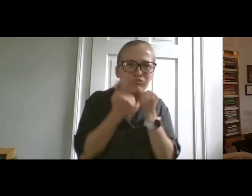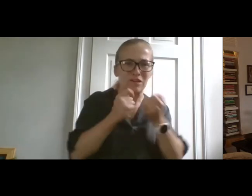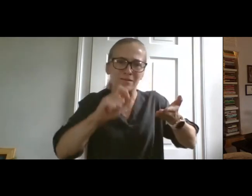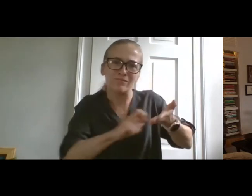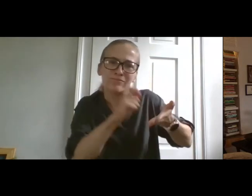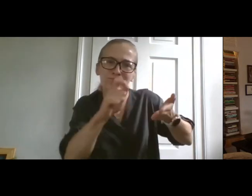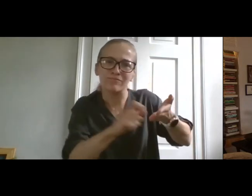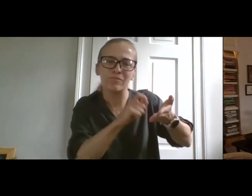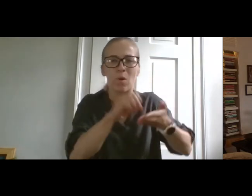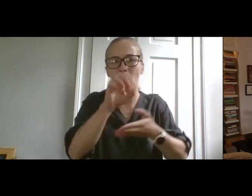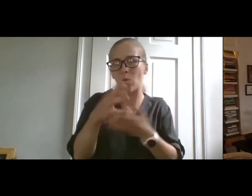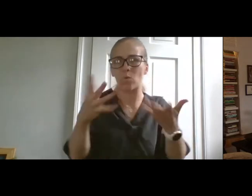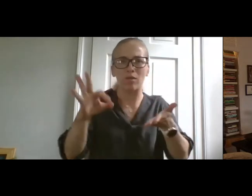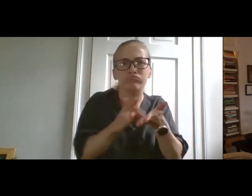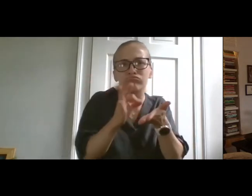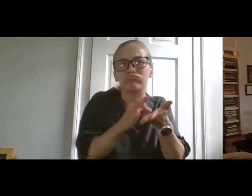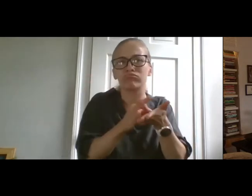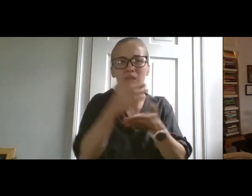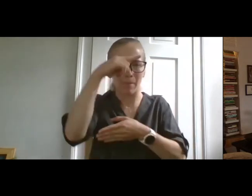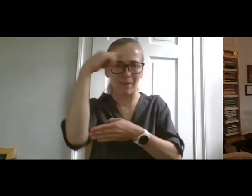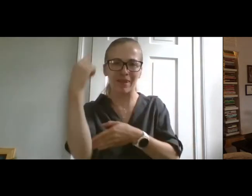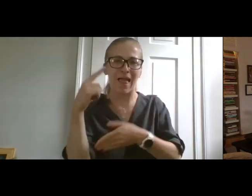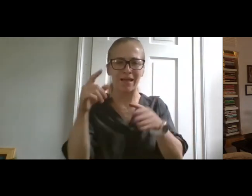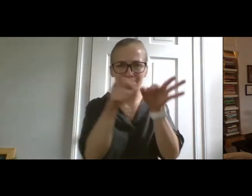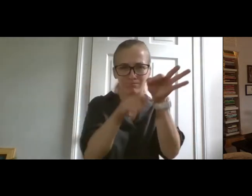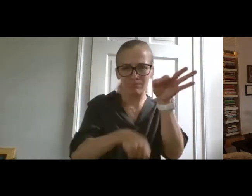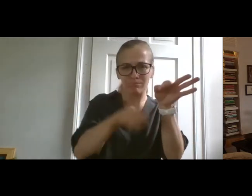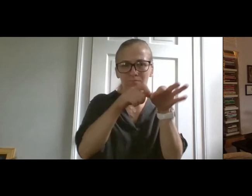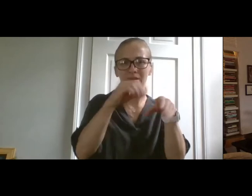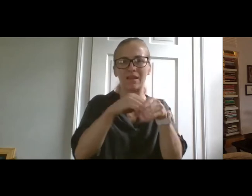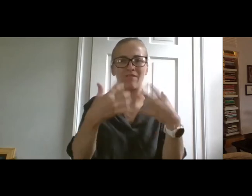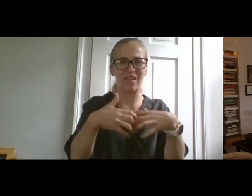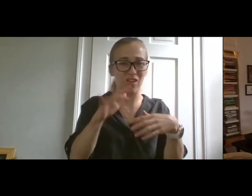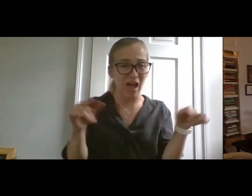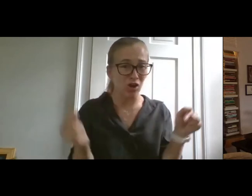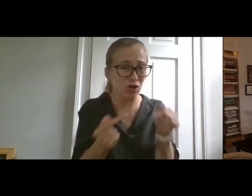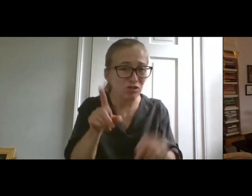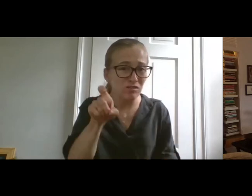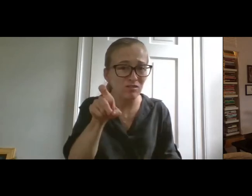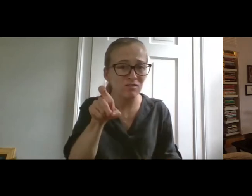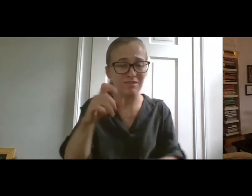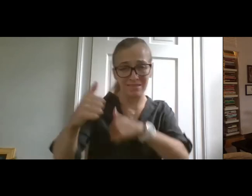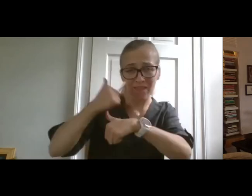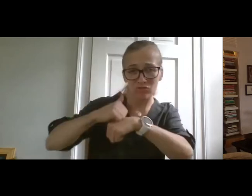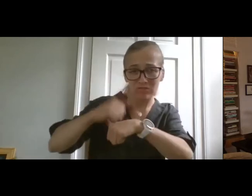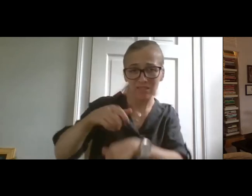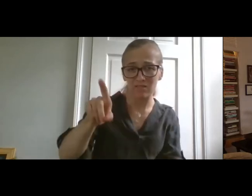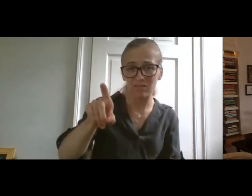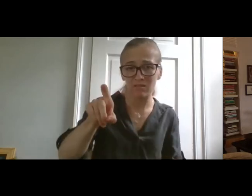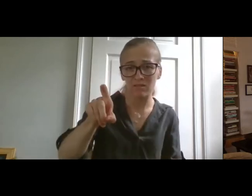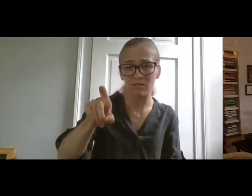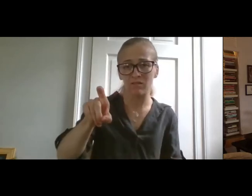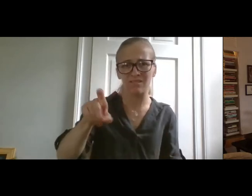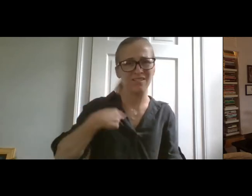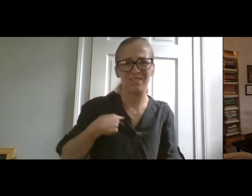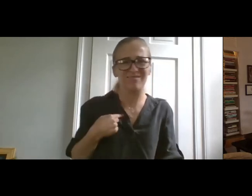what it took to sew its black zipper in a factory. Did it hurt to do that? Was it dangerous? I won't even like